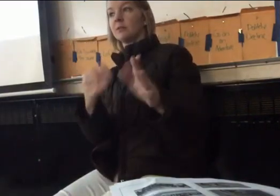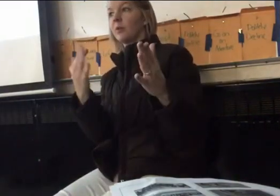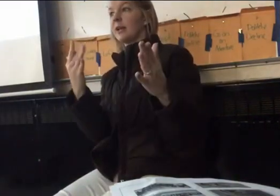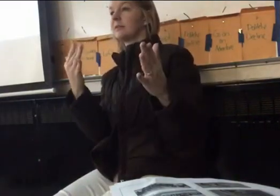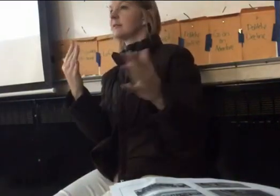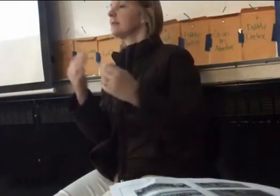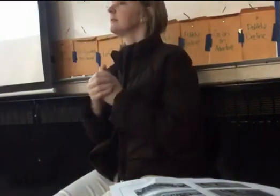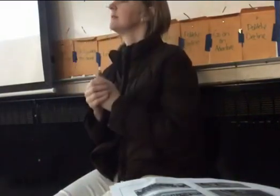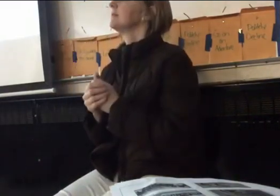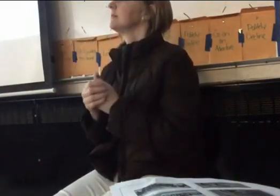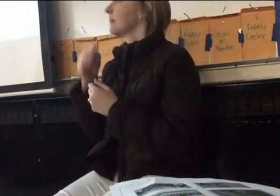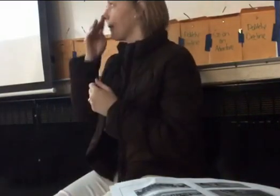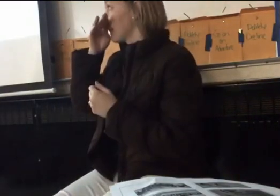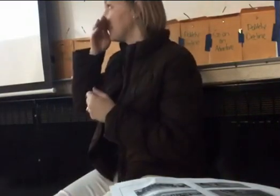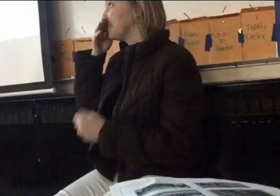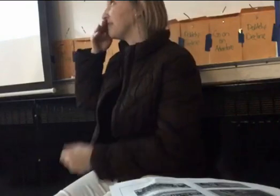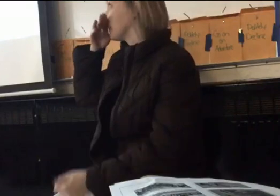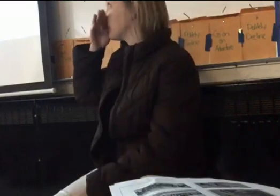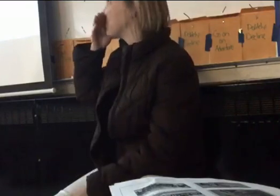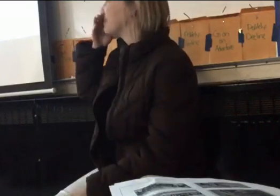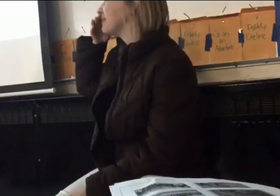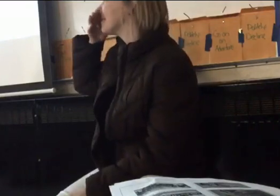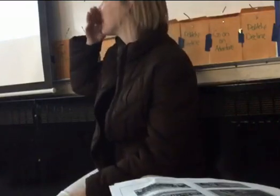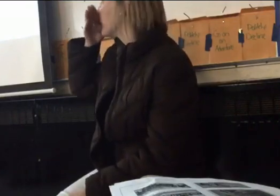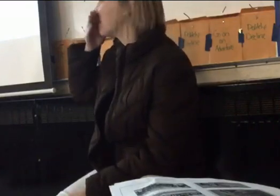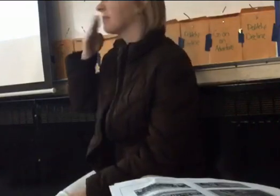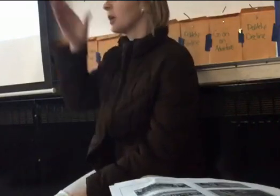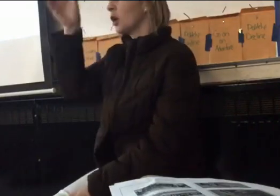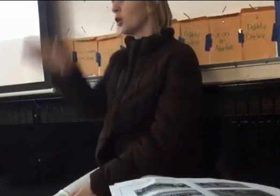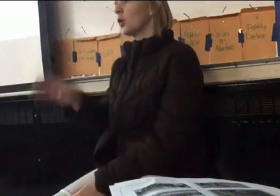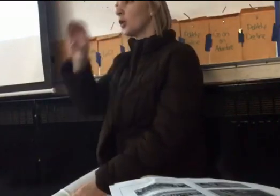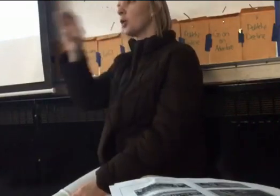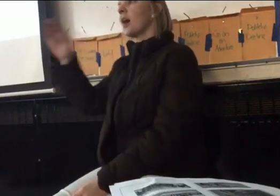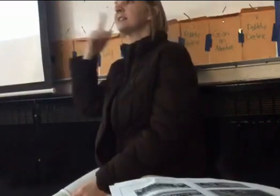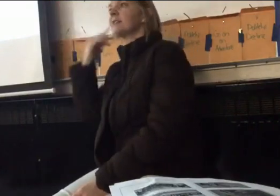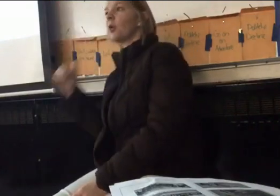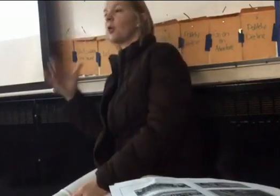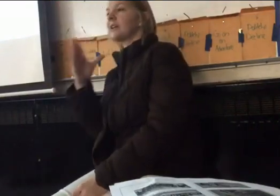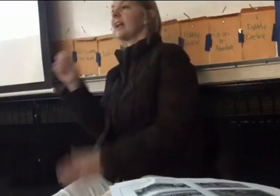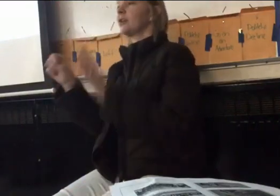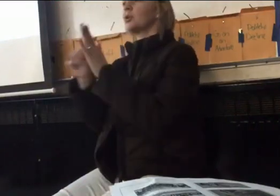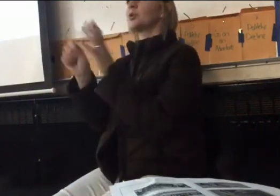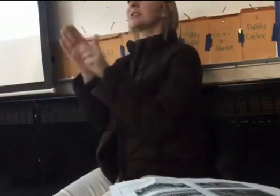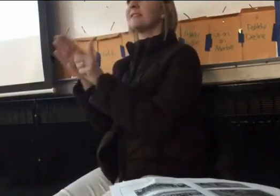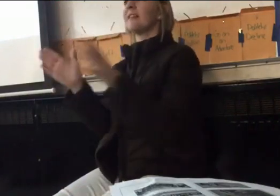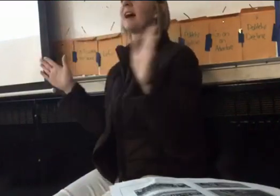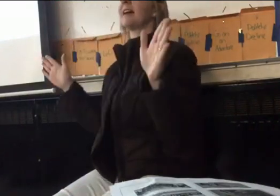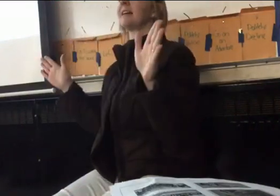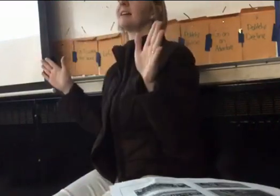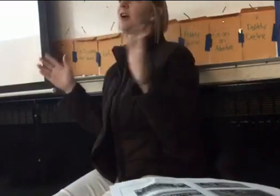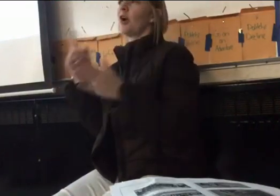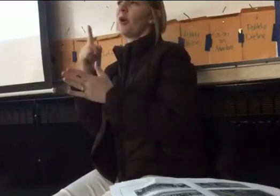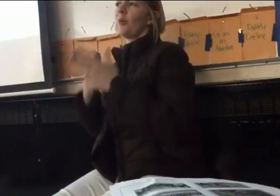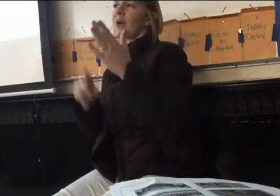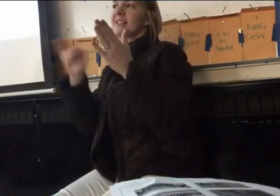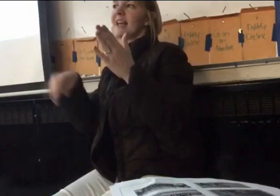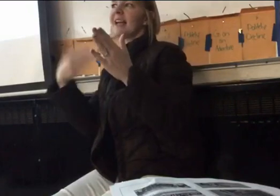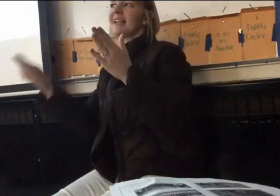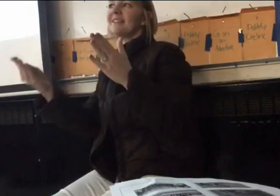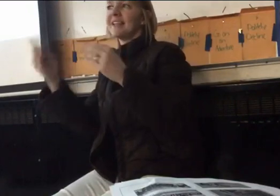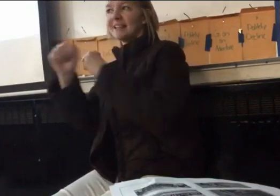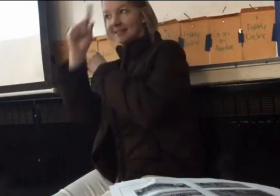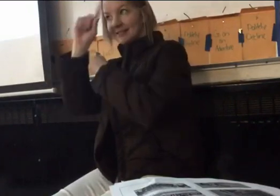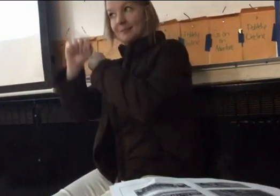second. Okay? So, cross of gold and crucifying. What is that giving imagery